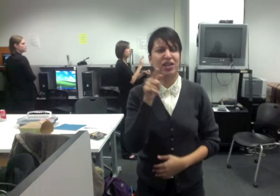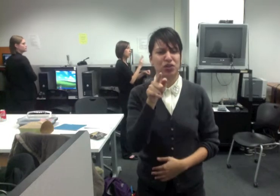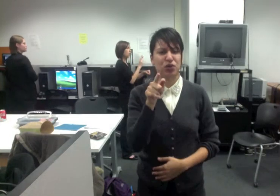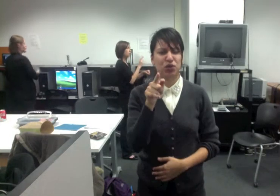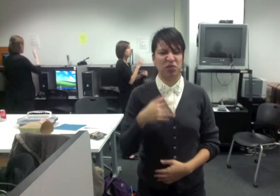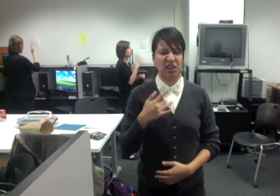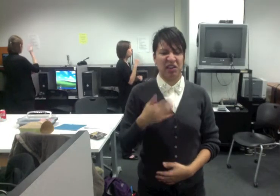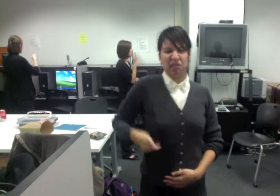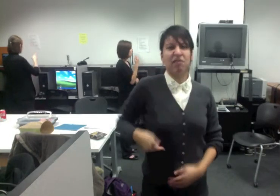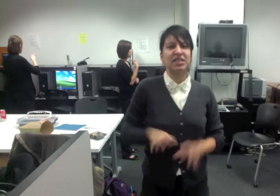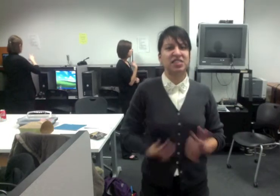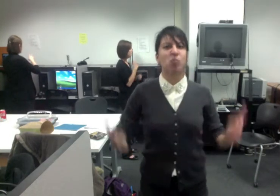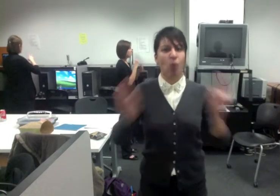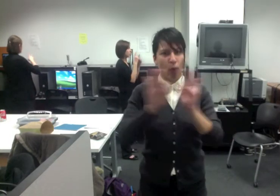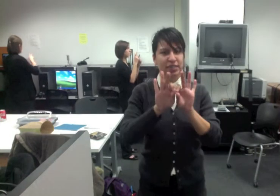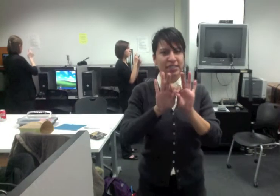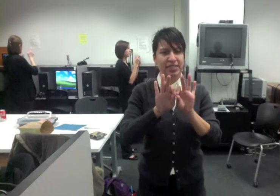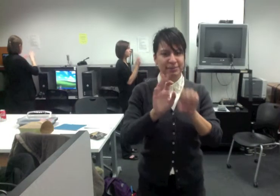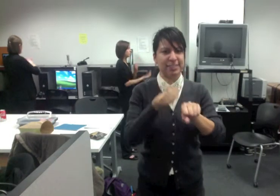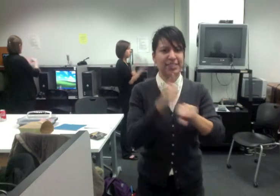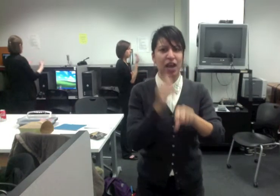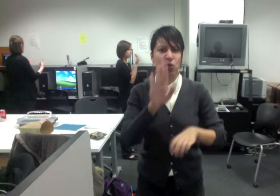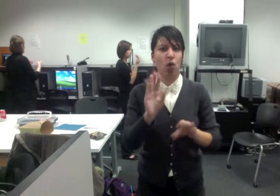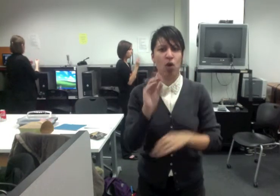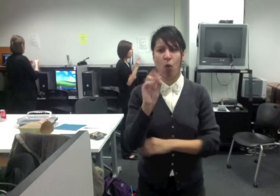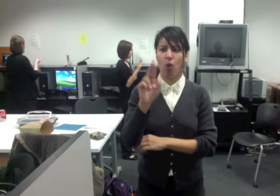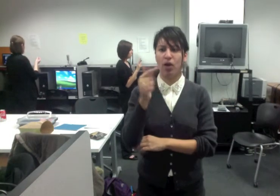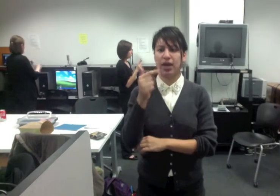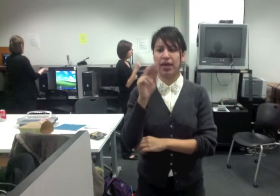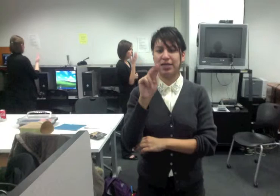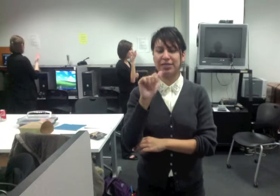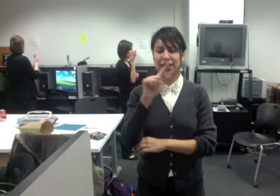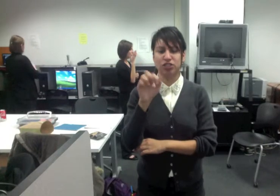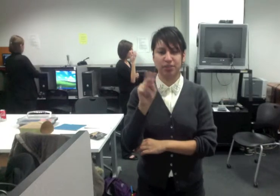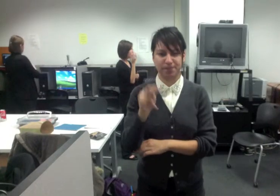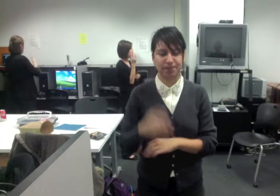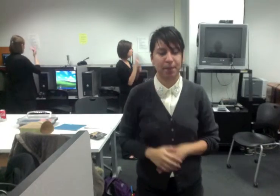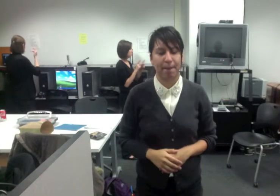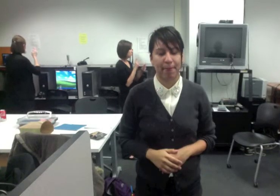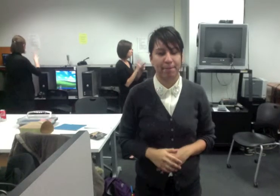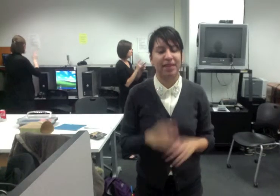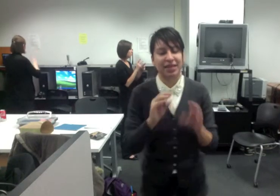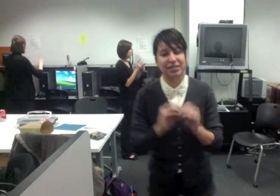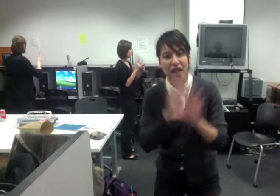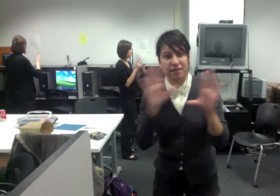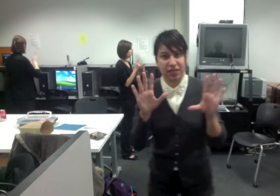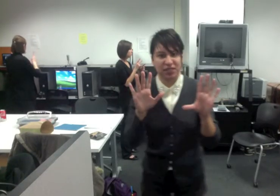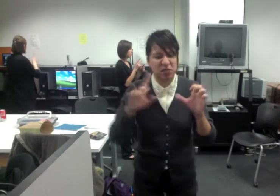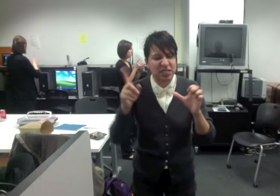Well, as a result, the way we think, the way we act, the way we communicate is from the outside in. It's obvious. We go from the clearest thing to the fuzziest thing. But